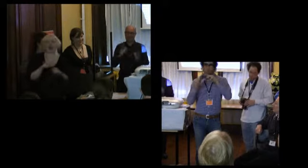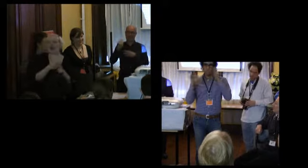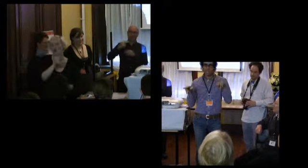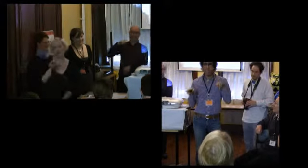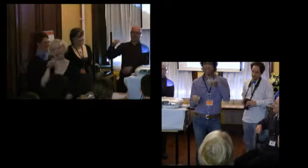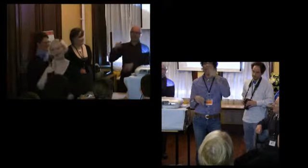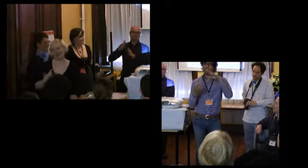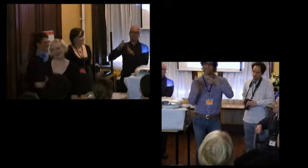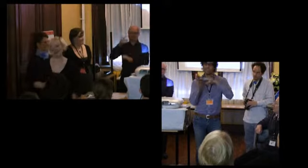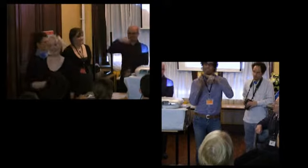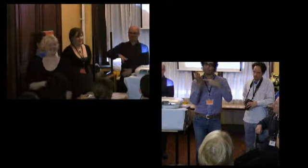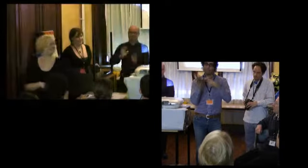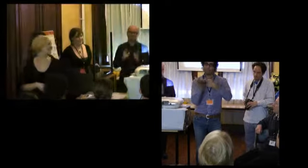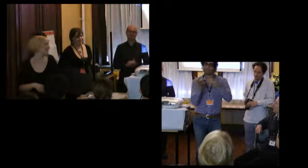Norwegian.